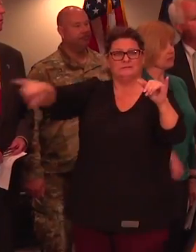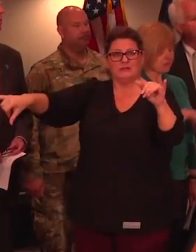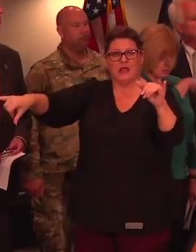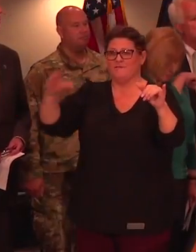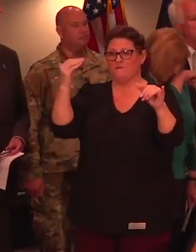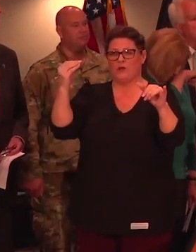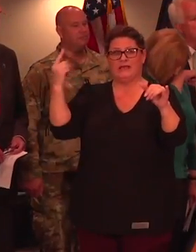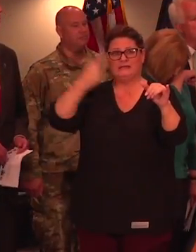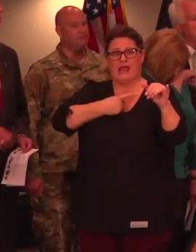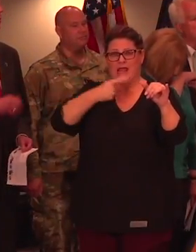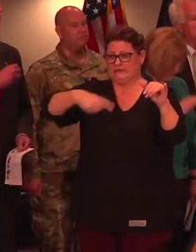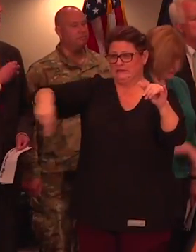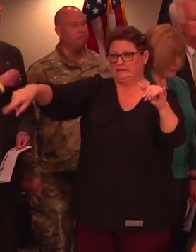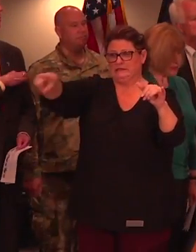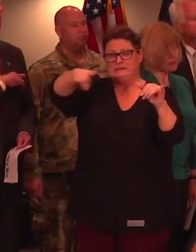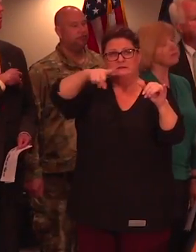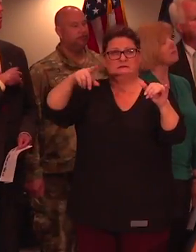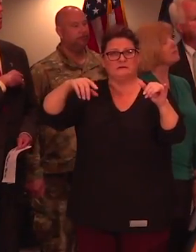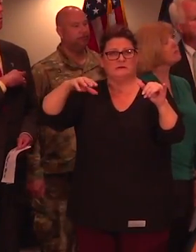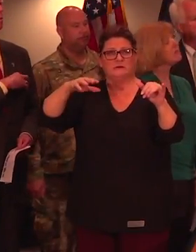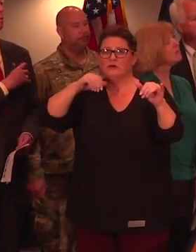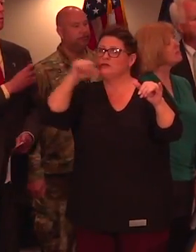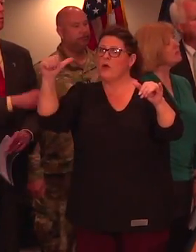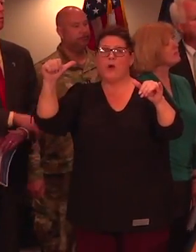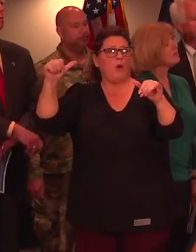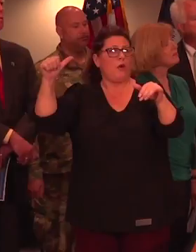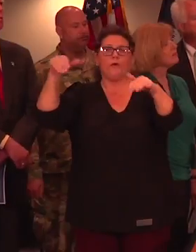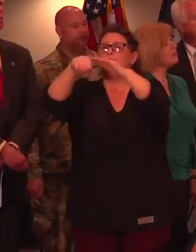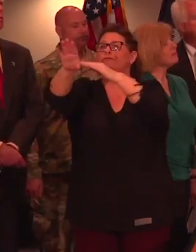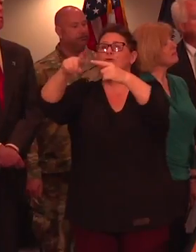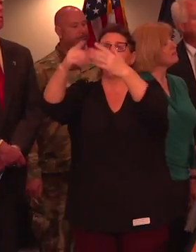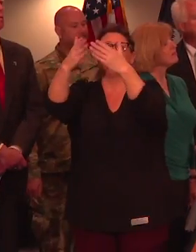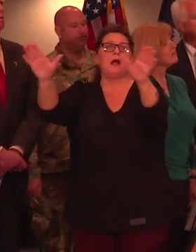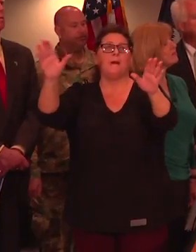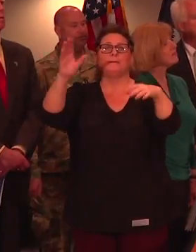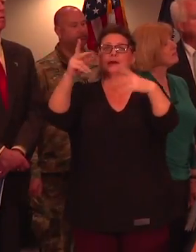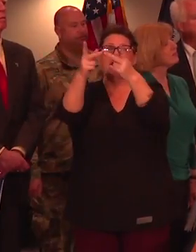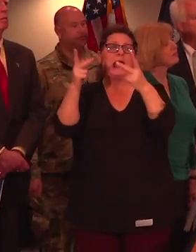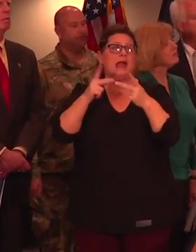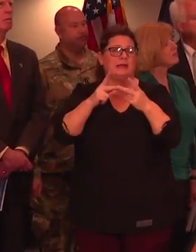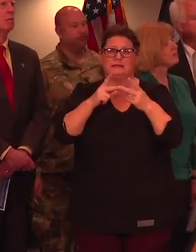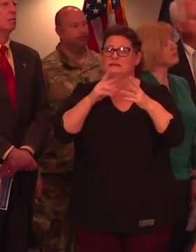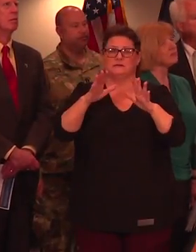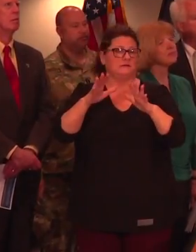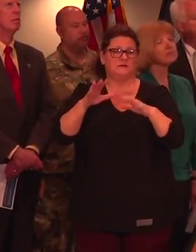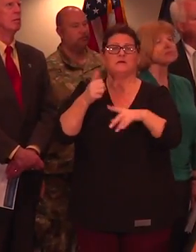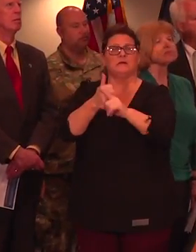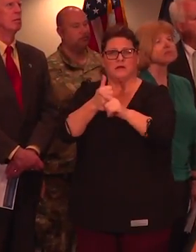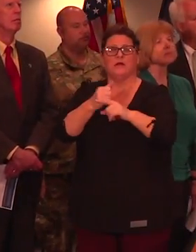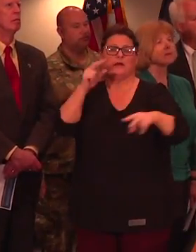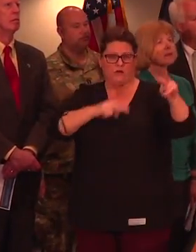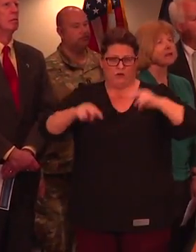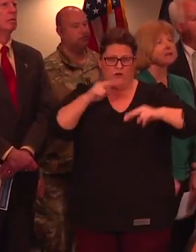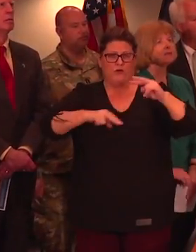the last contact with someone who is ill, and to not go in public places, to carefully monitor for the signs and symptoms of illness. So